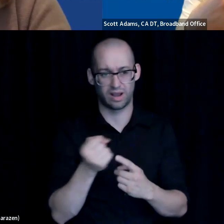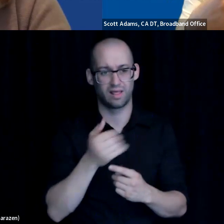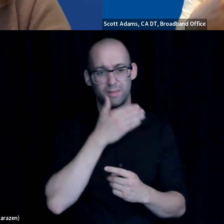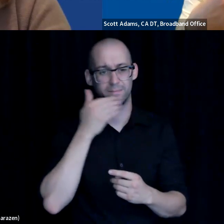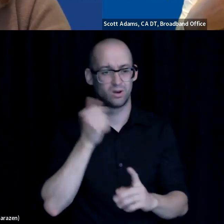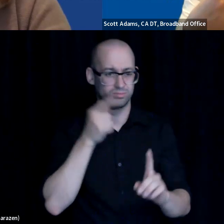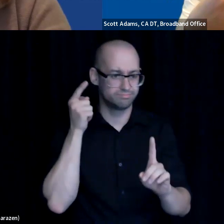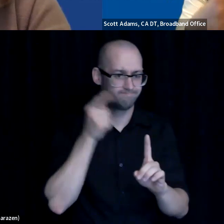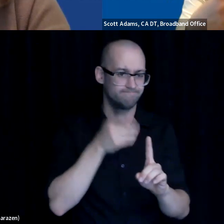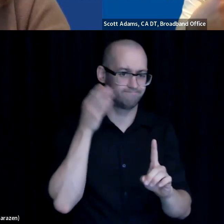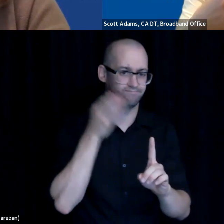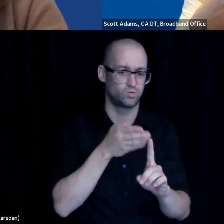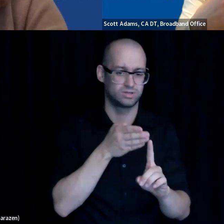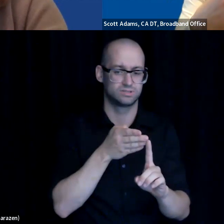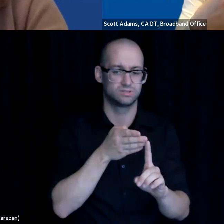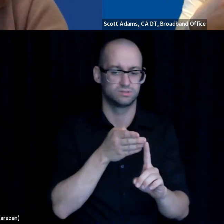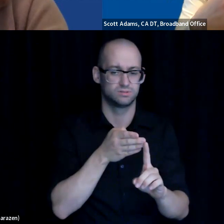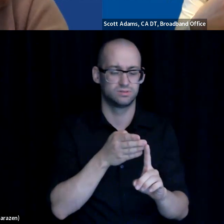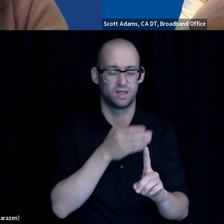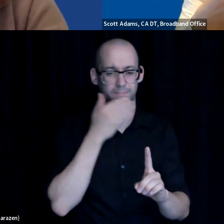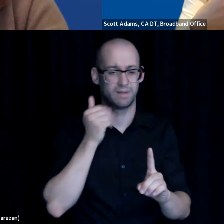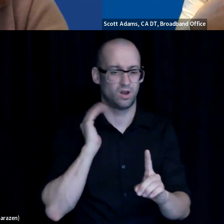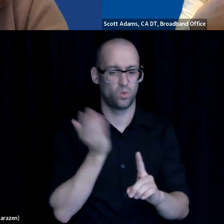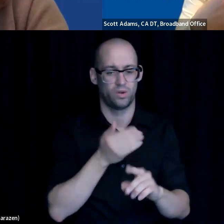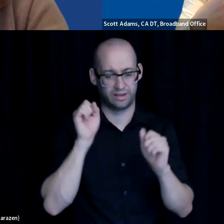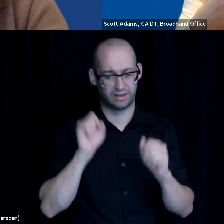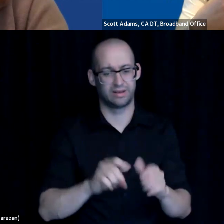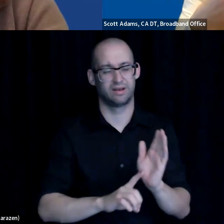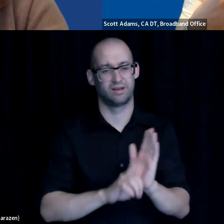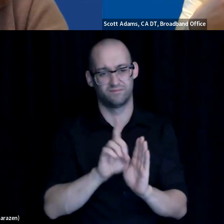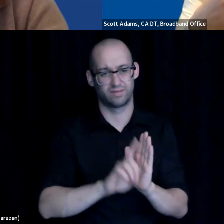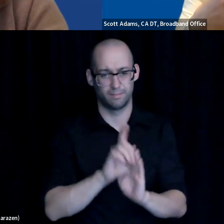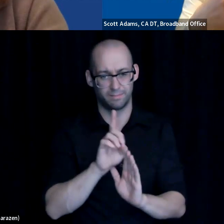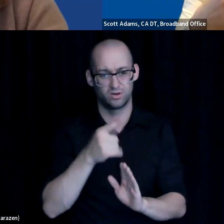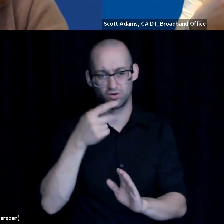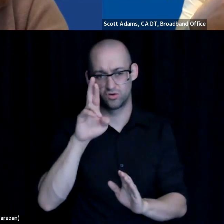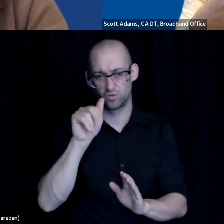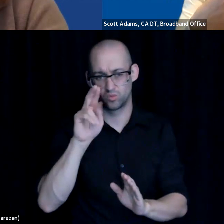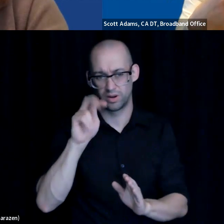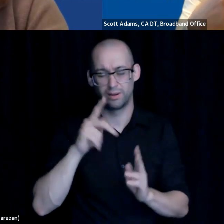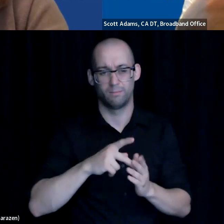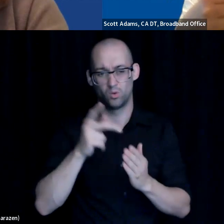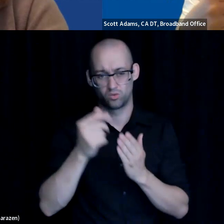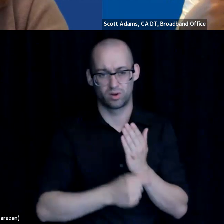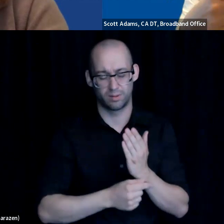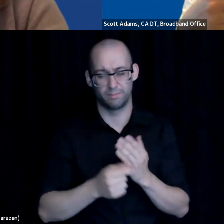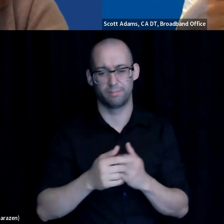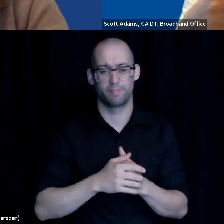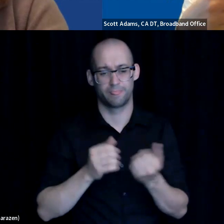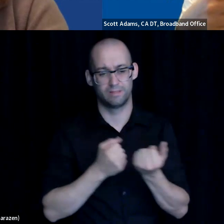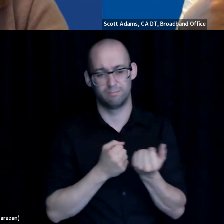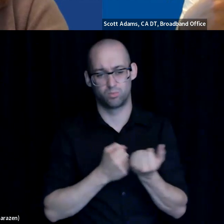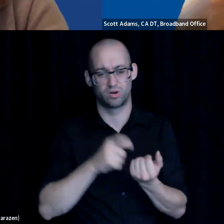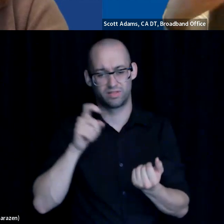investments need to be, and the better we can develop grant programs that support the needs of